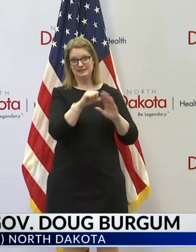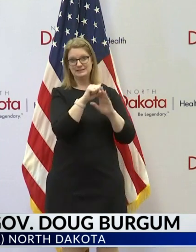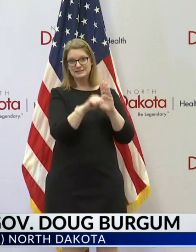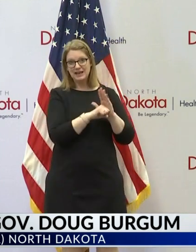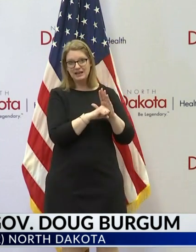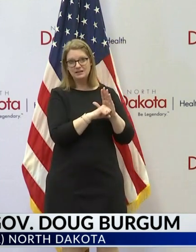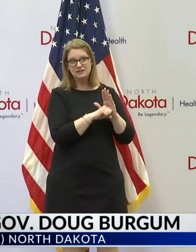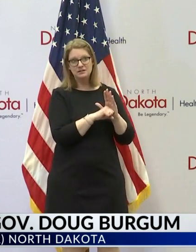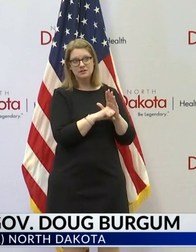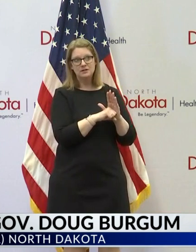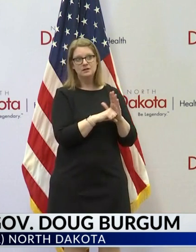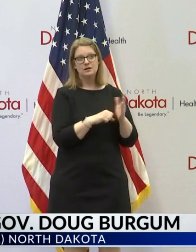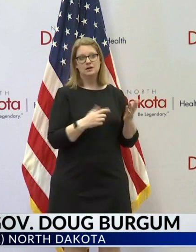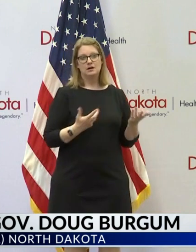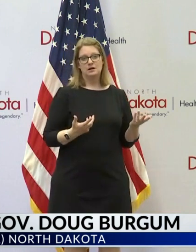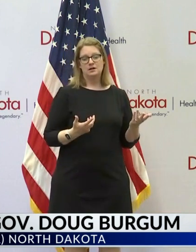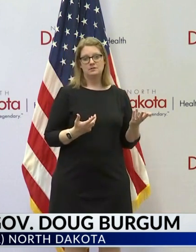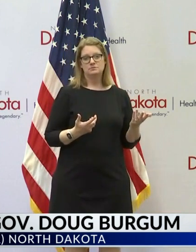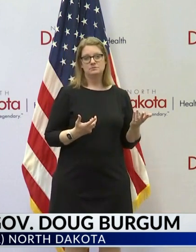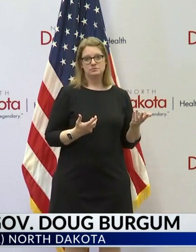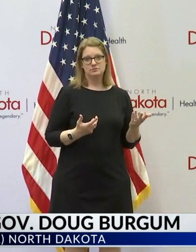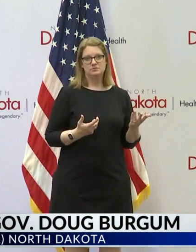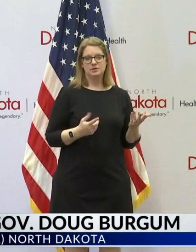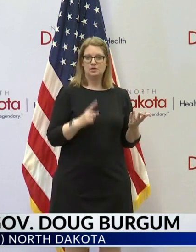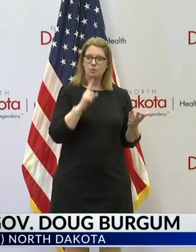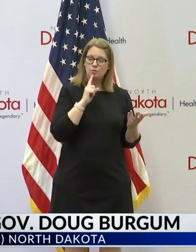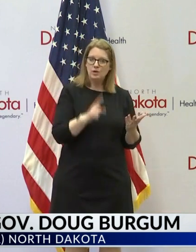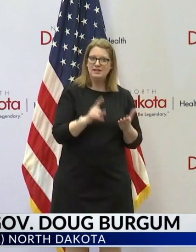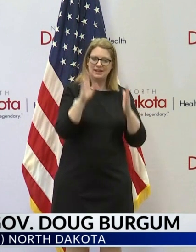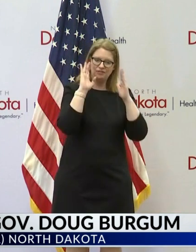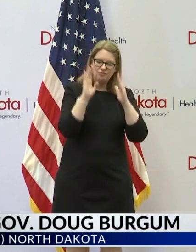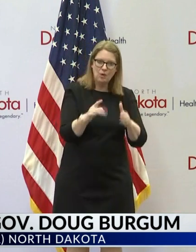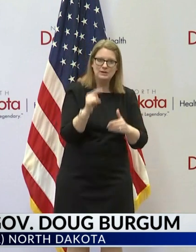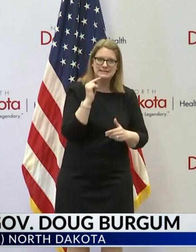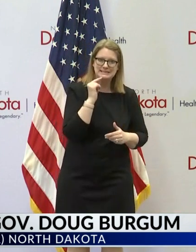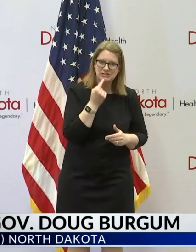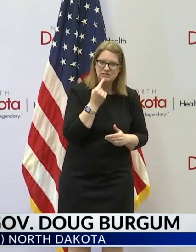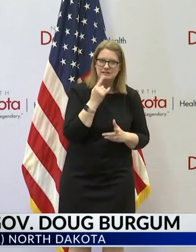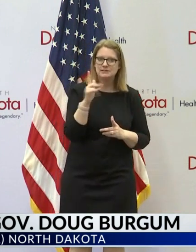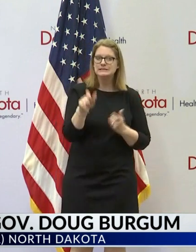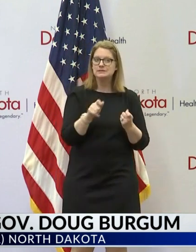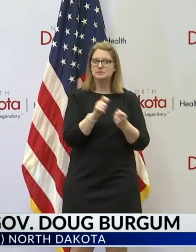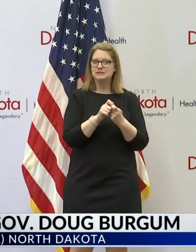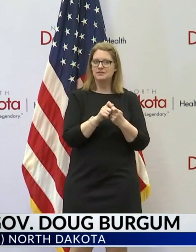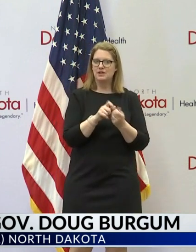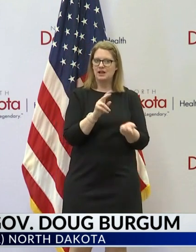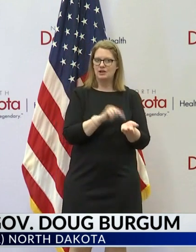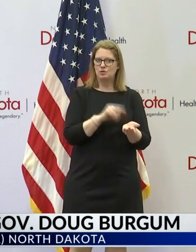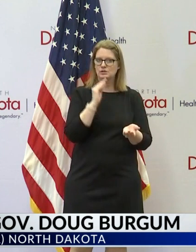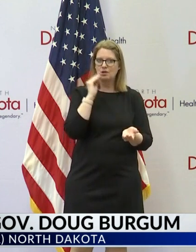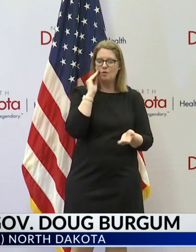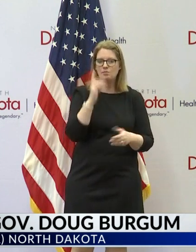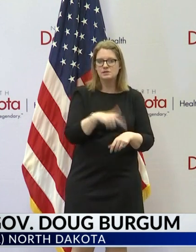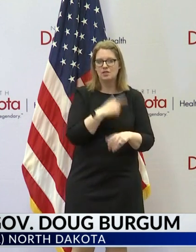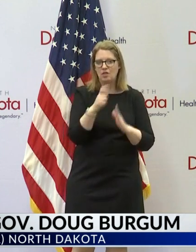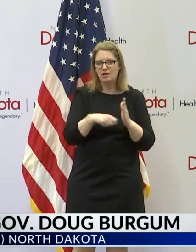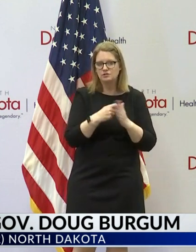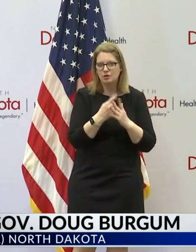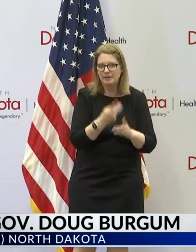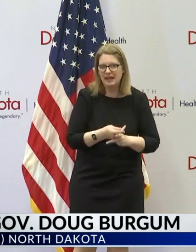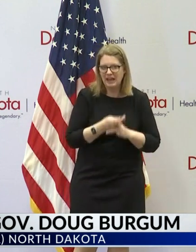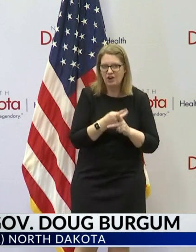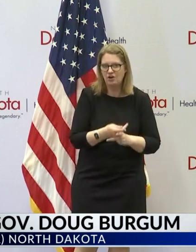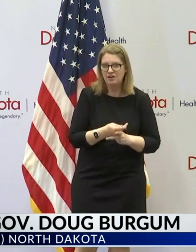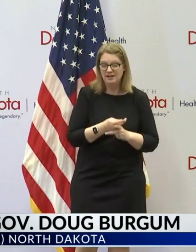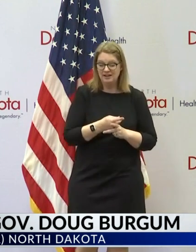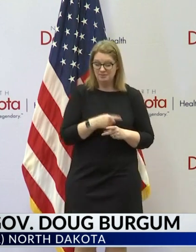are taking an enormous amount of seriousness, particularly around long-term care, because we know that that's a point of vulnerability. And